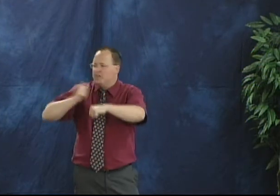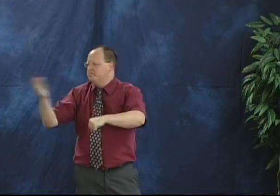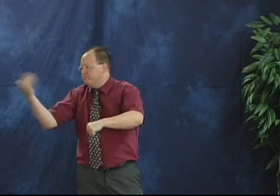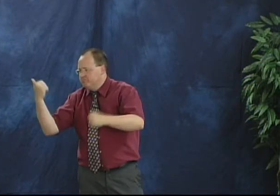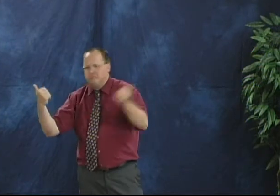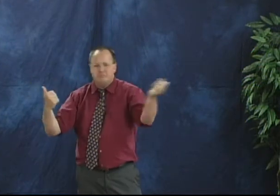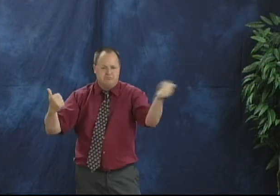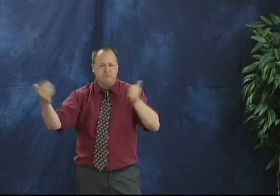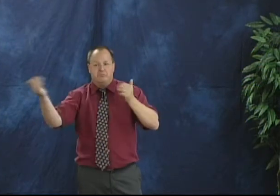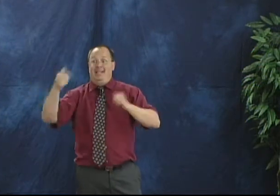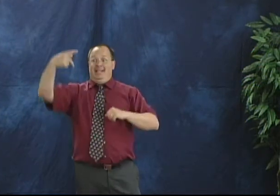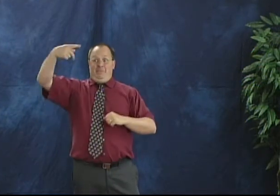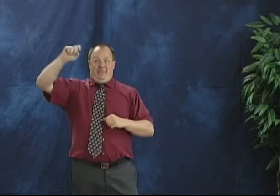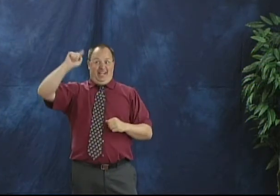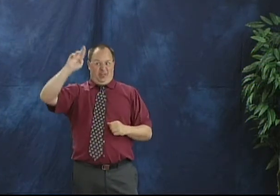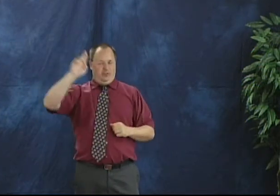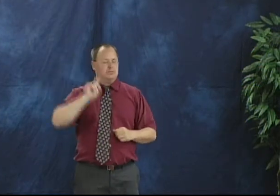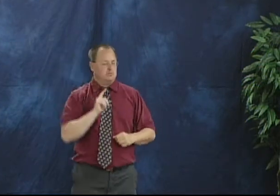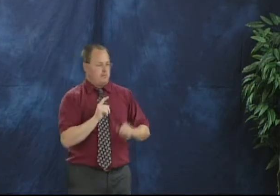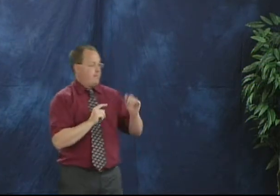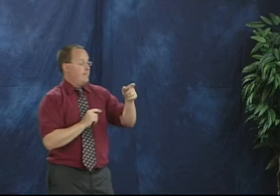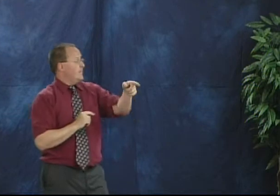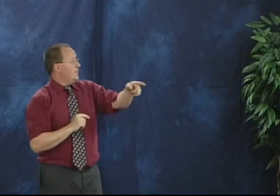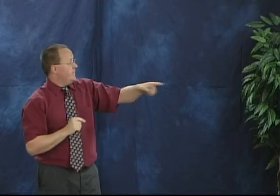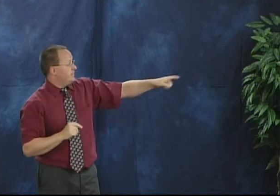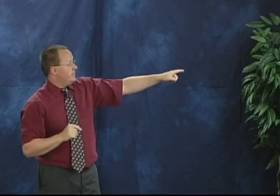after Jesus called the 12 disciples,